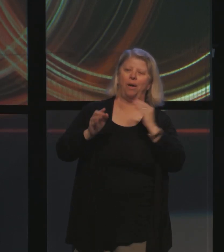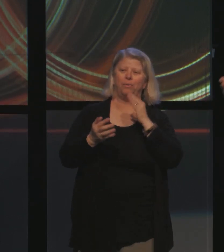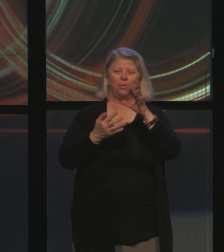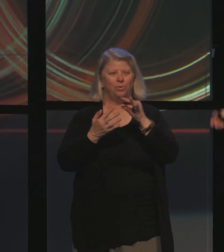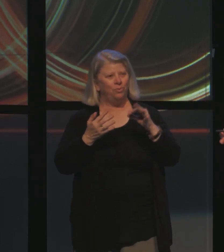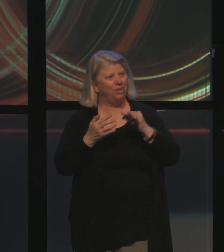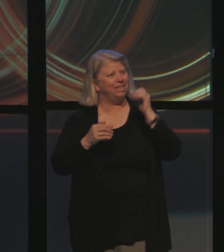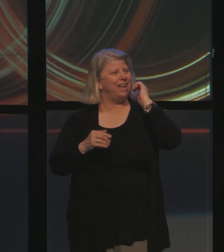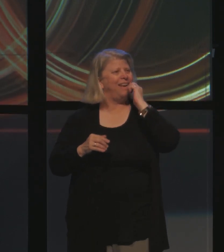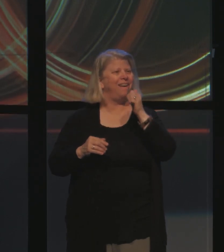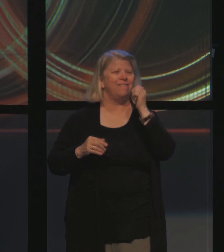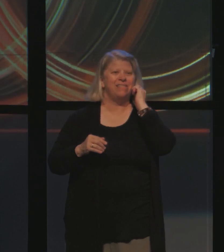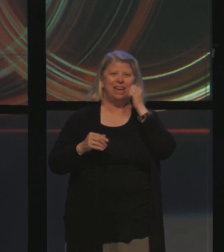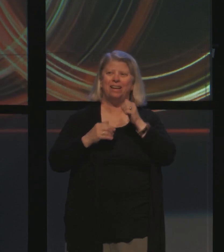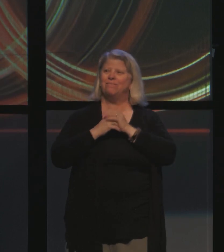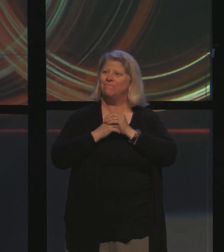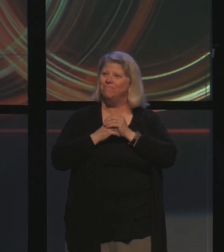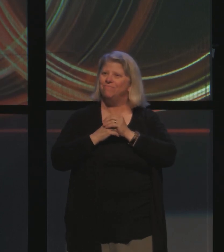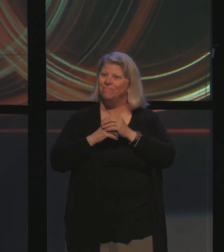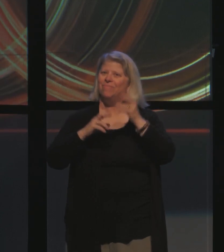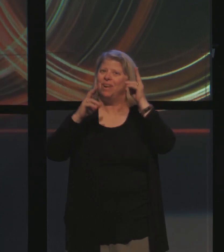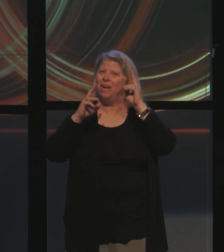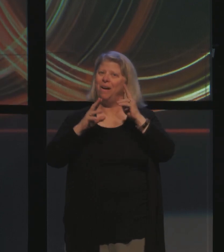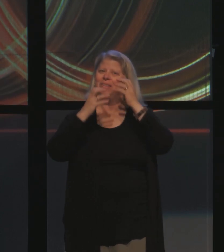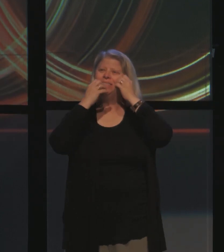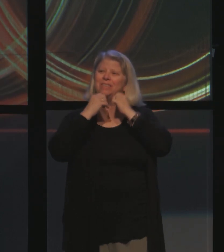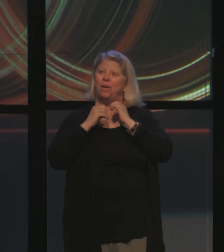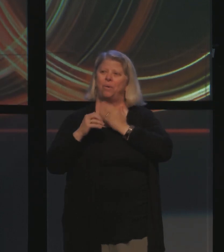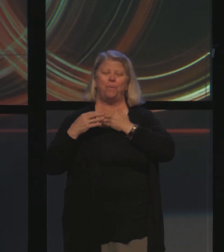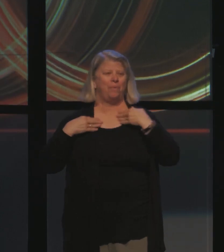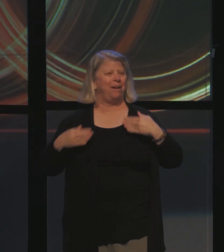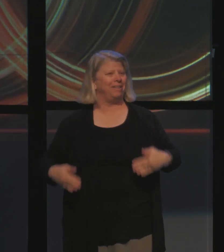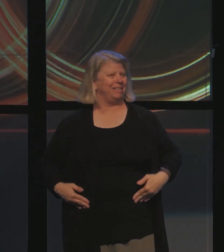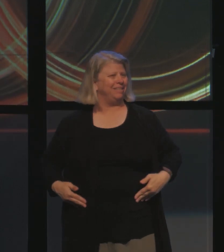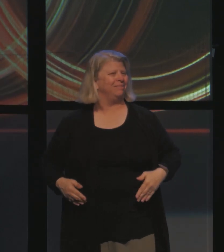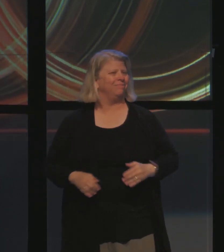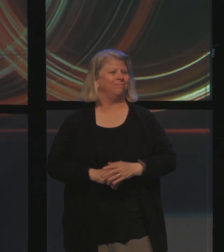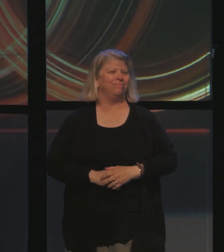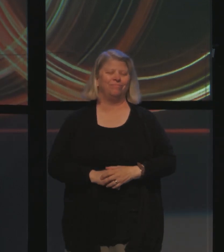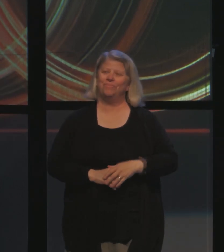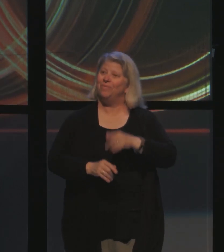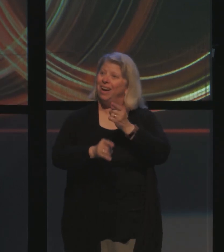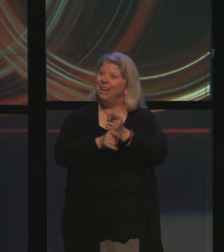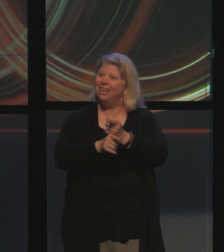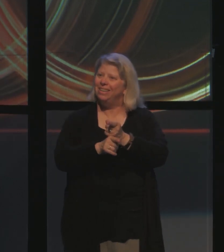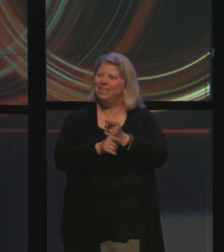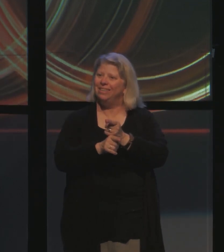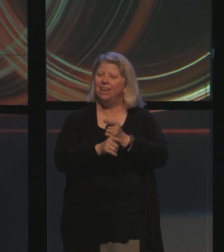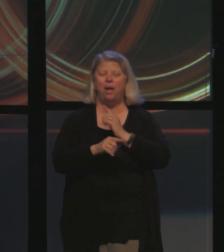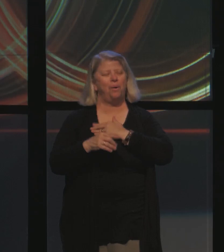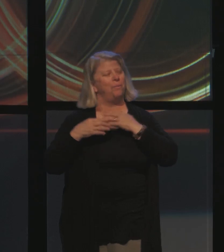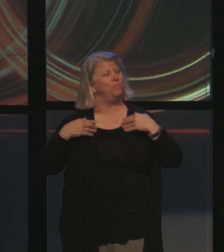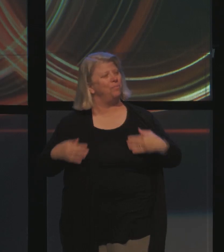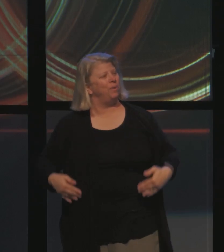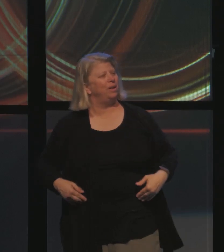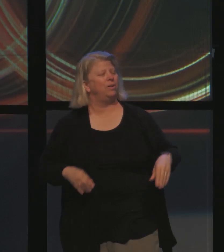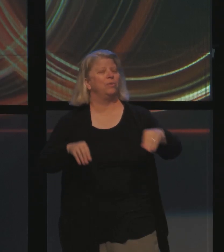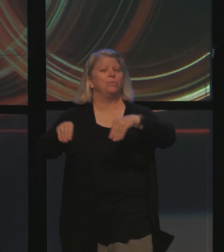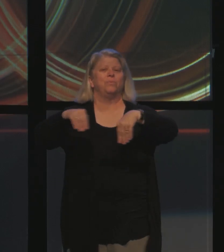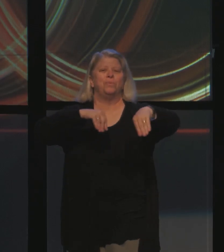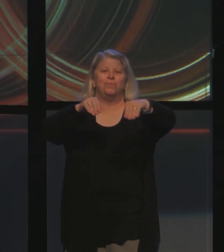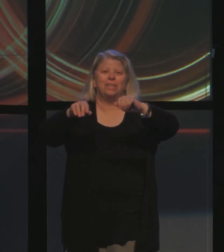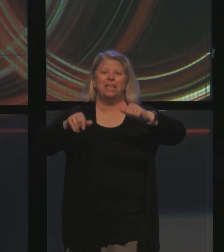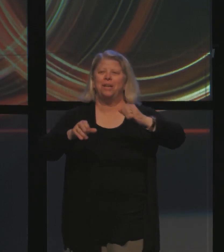make every day to honor the sacredness of our bodies, right? That our bodies, and when we move them, can